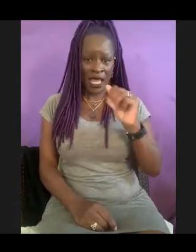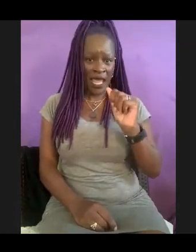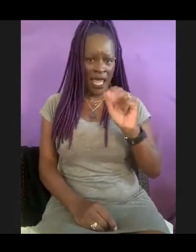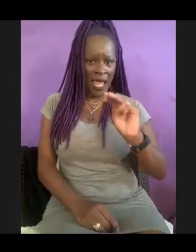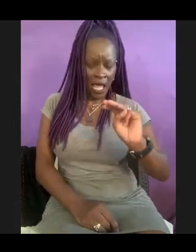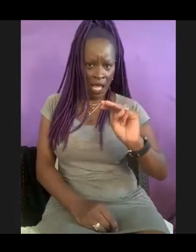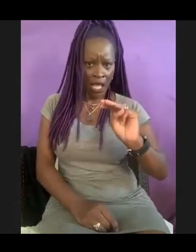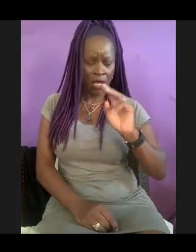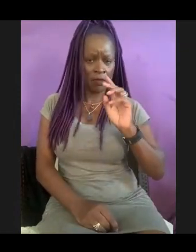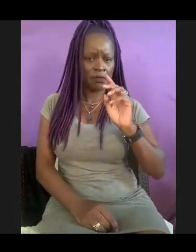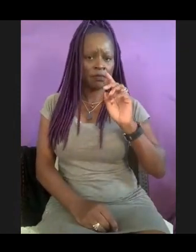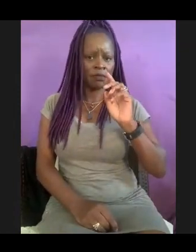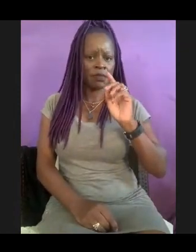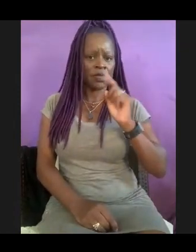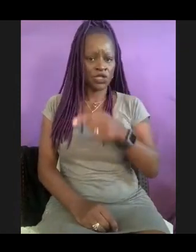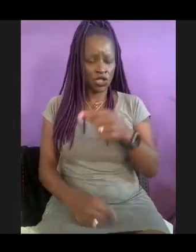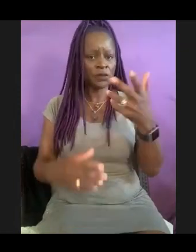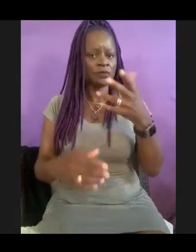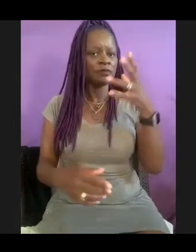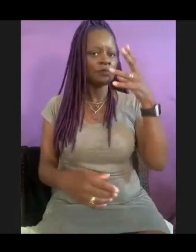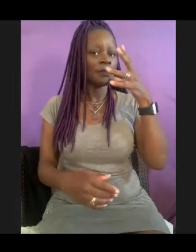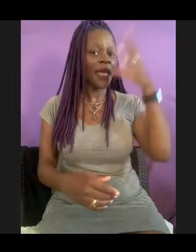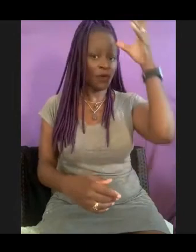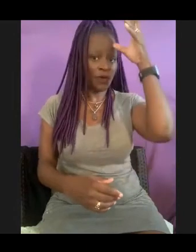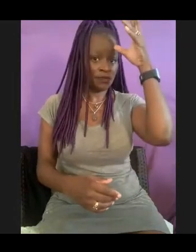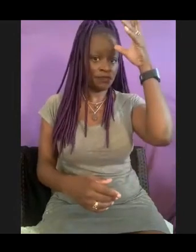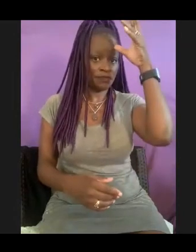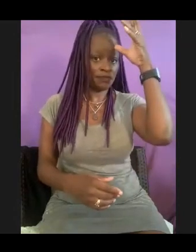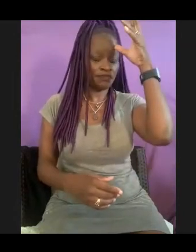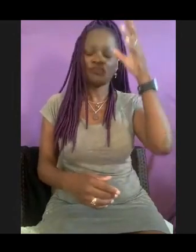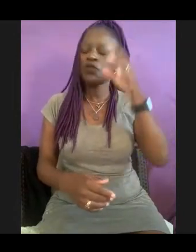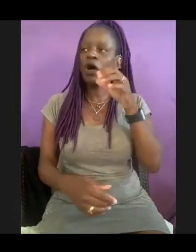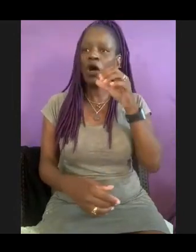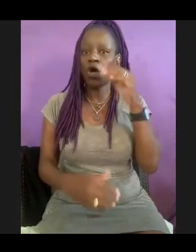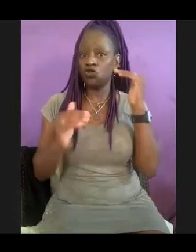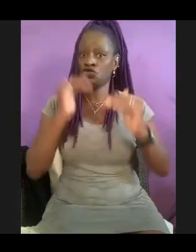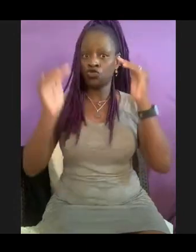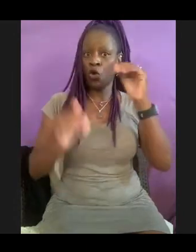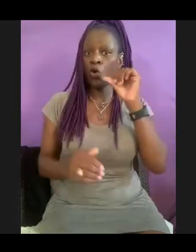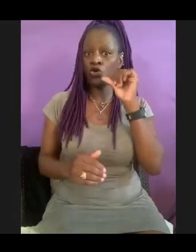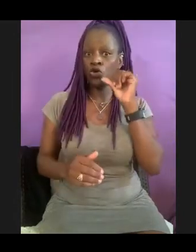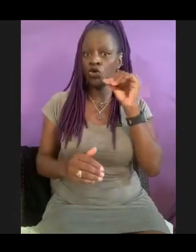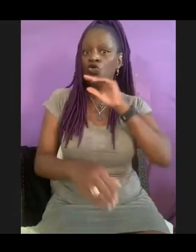parent with a child, with an adult daughter with a disability.